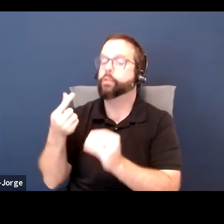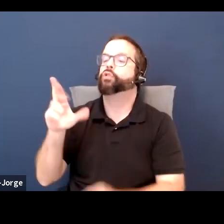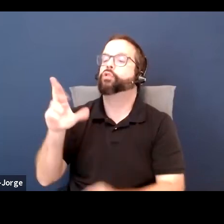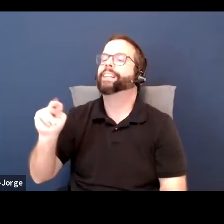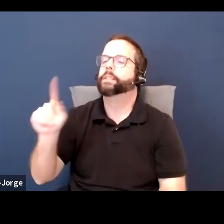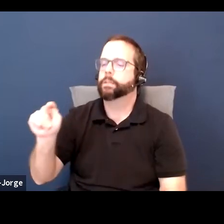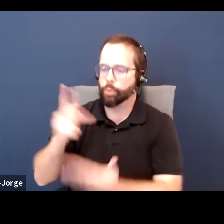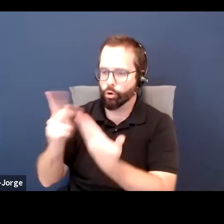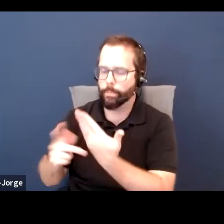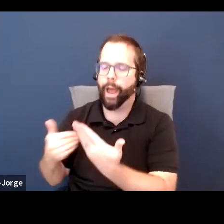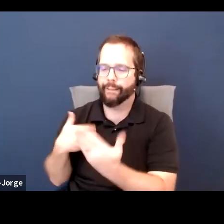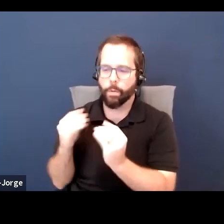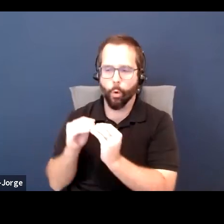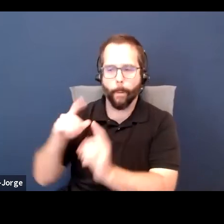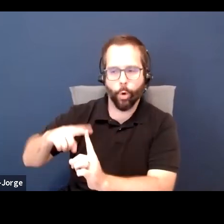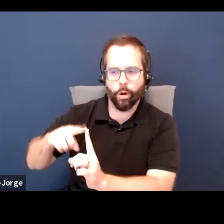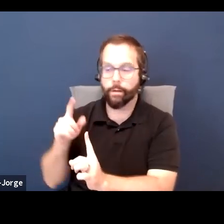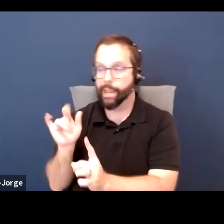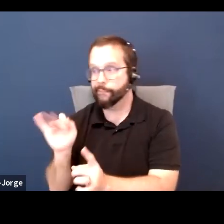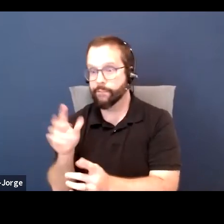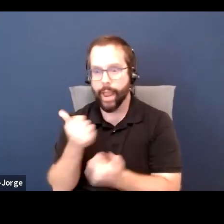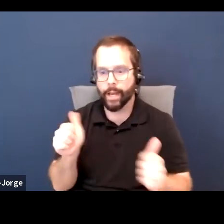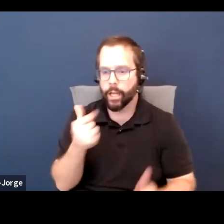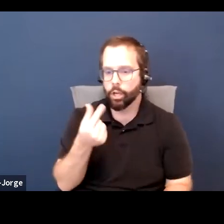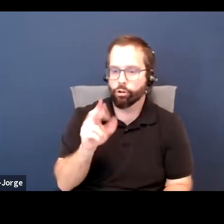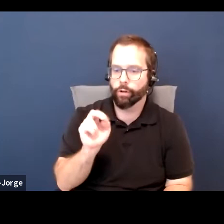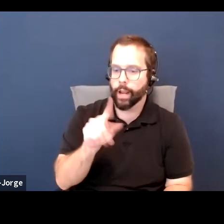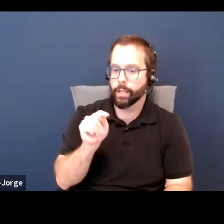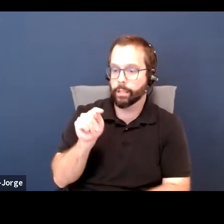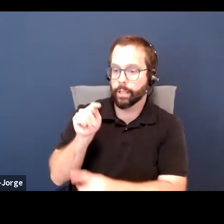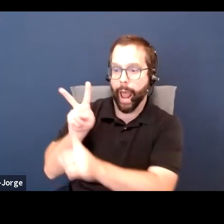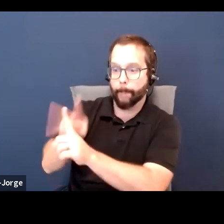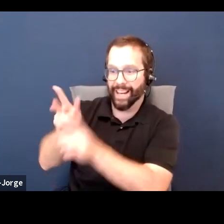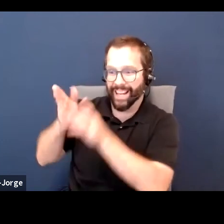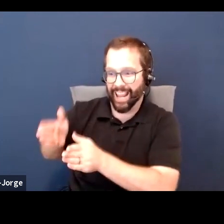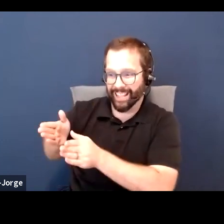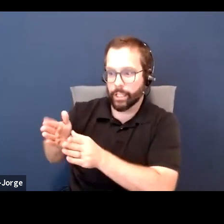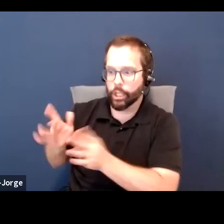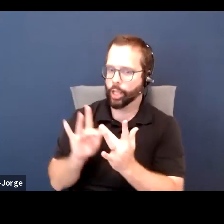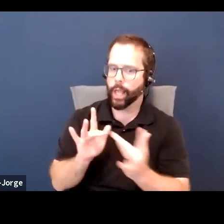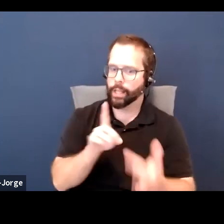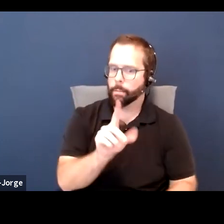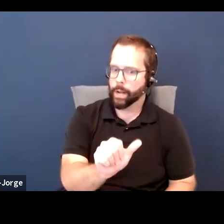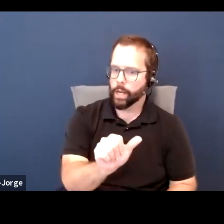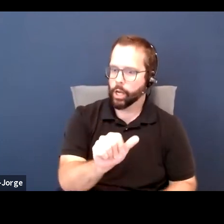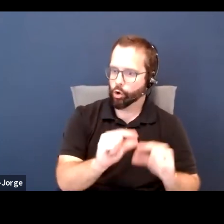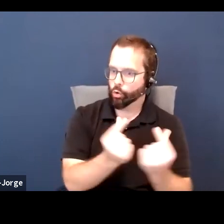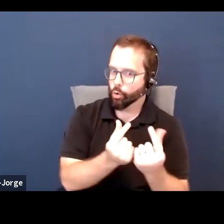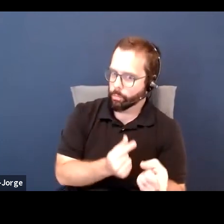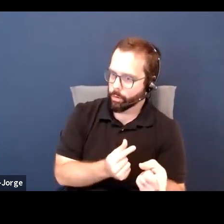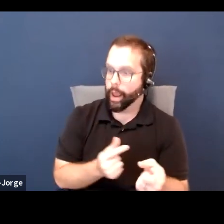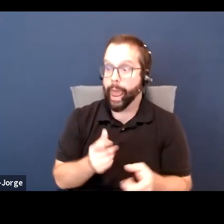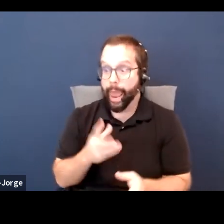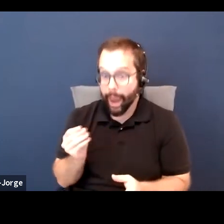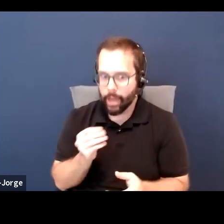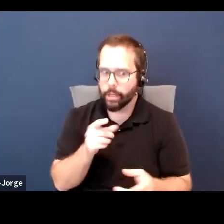who get in contact with disability groups to provide feedback on their plans. So